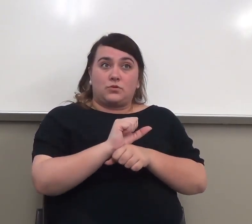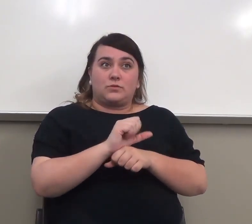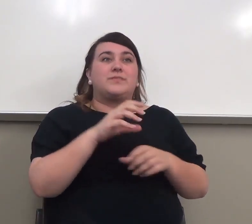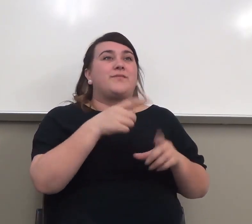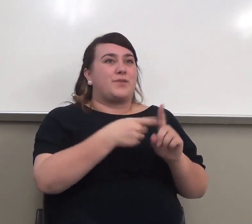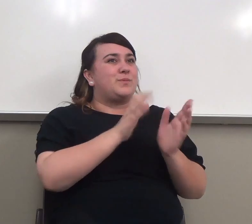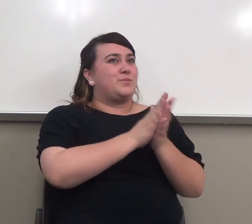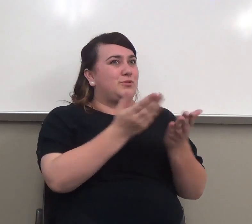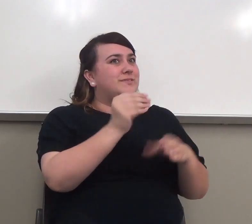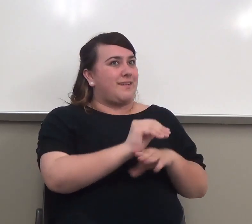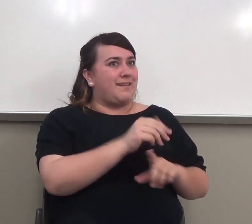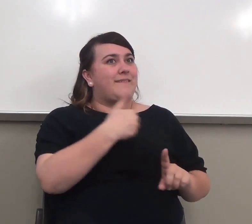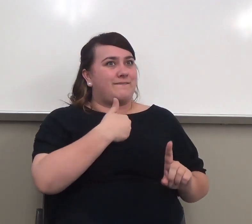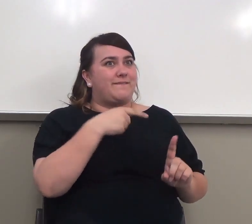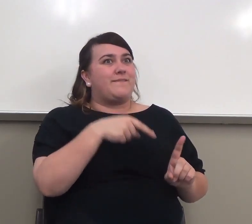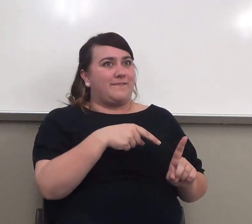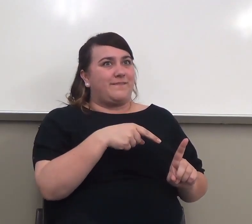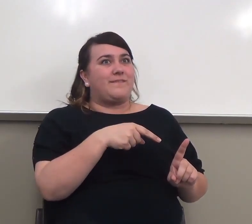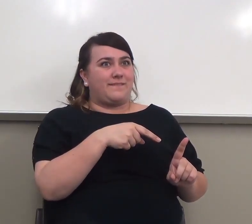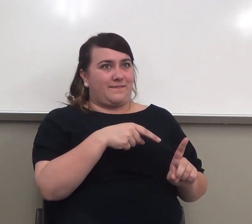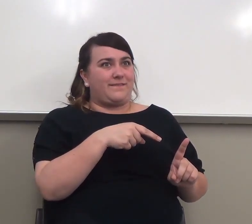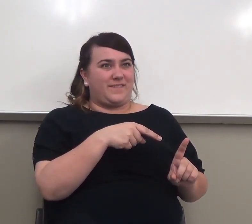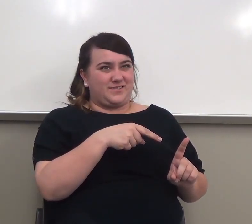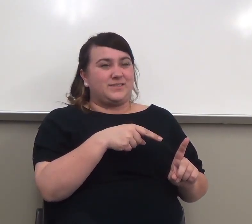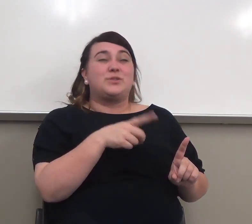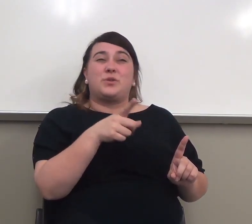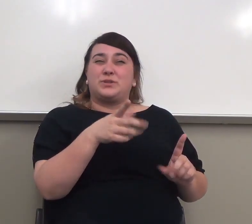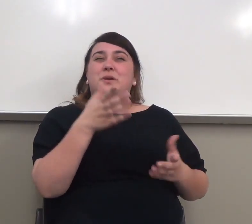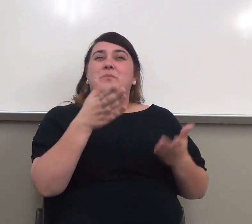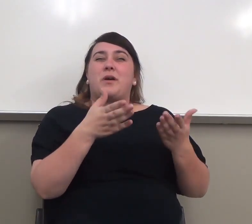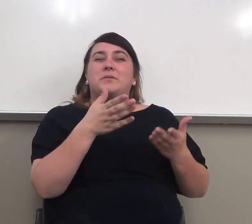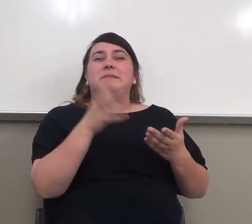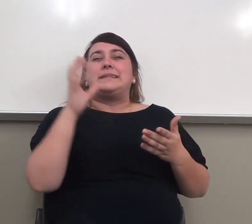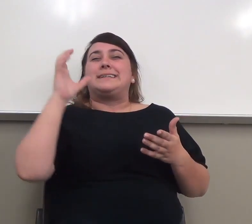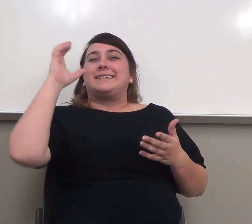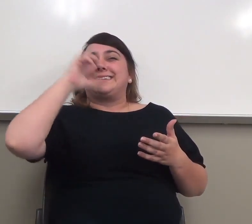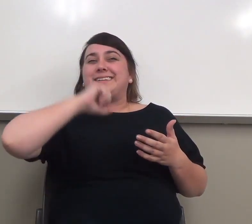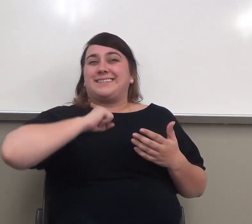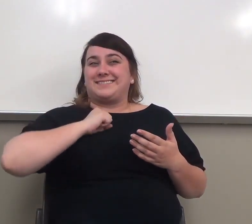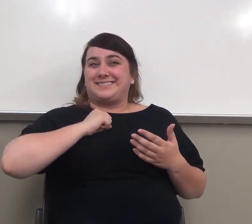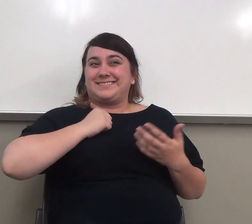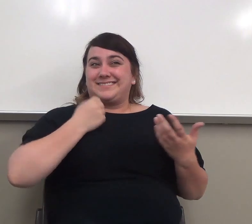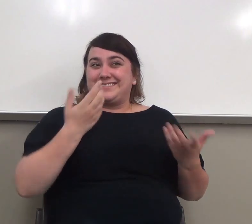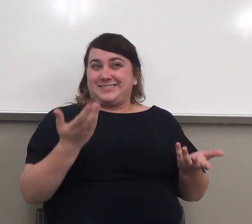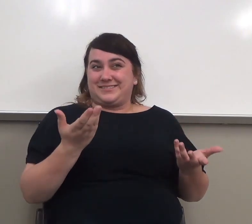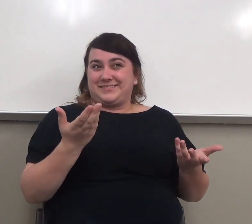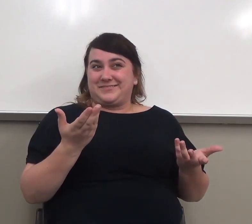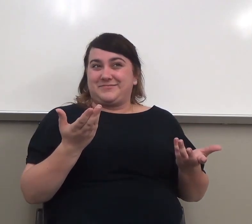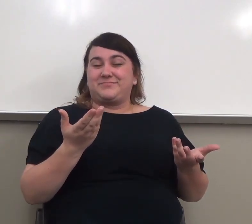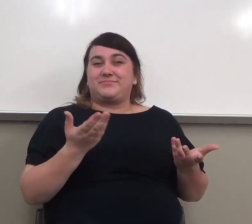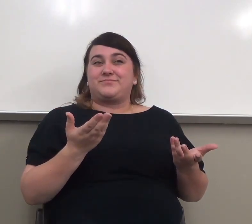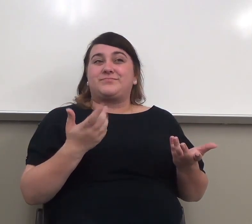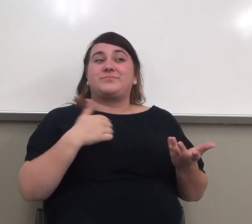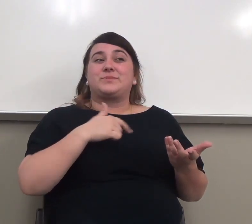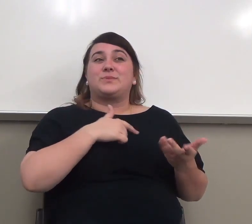So this is what we're doing today, introduction to class. I'm gonna have you do a little assignment, okay? You